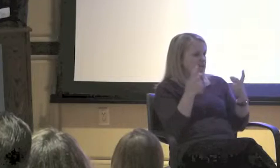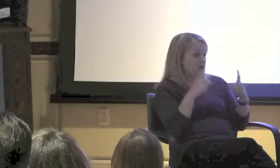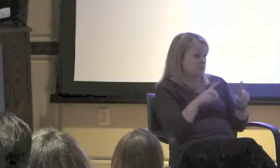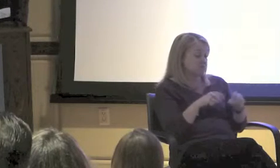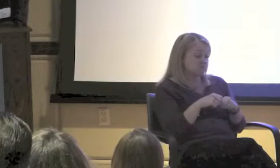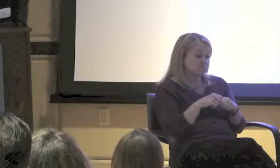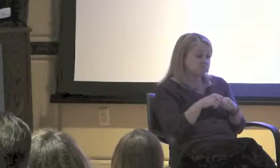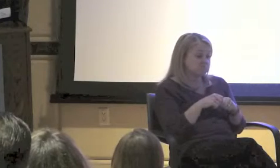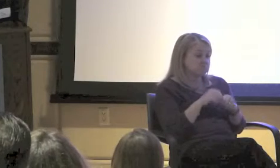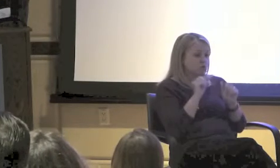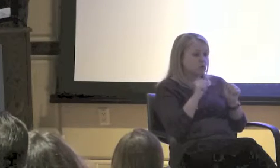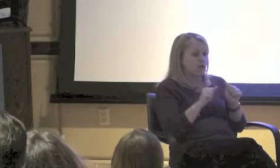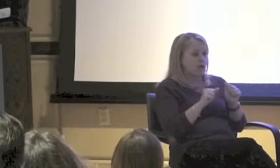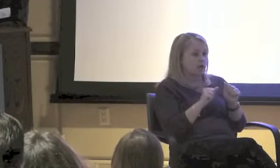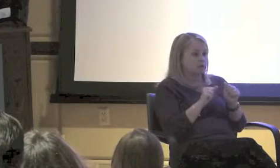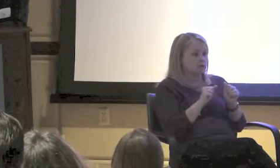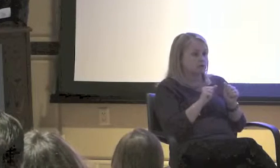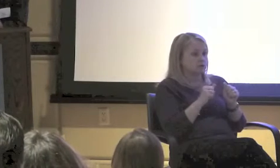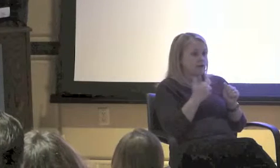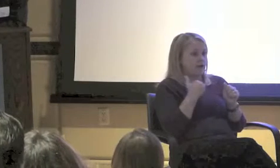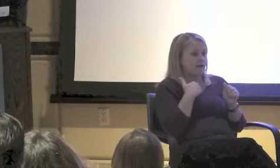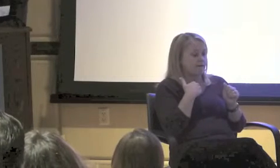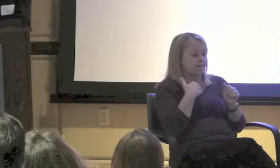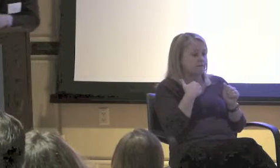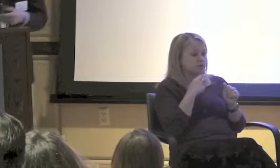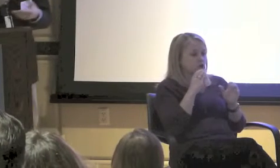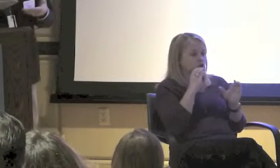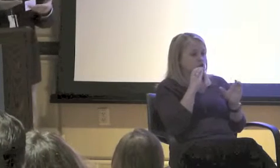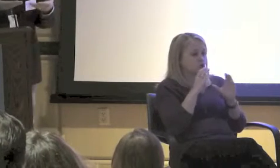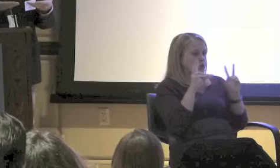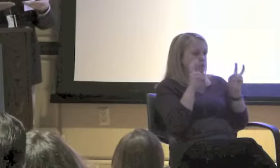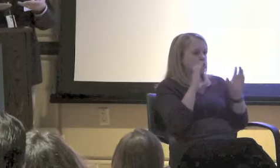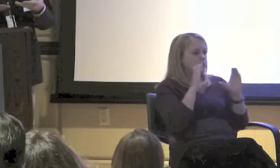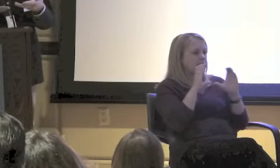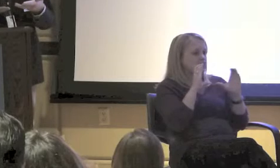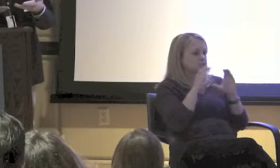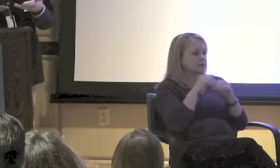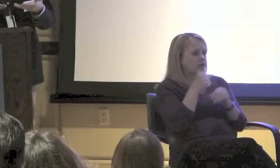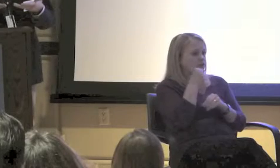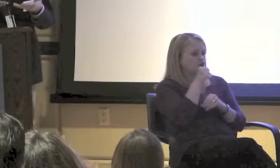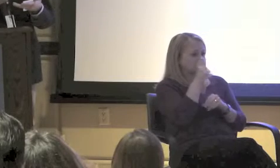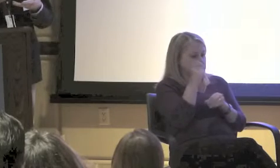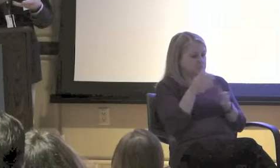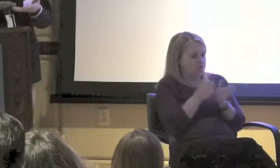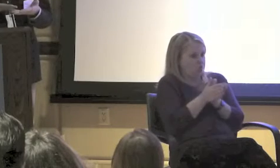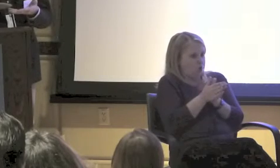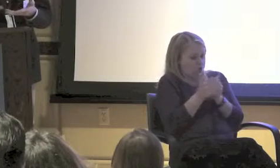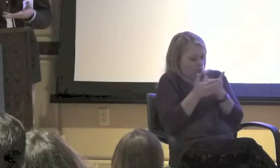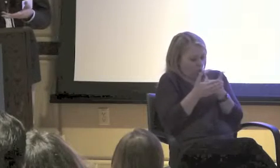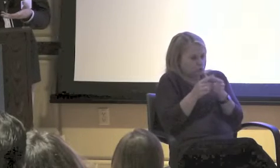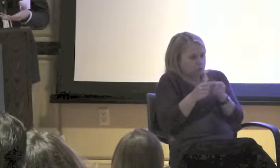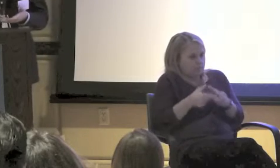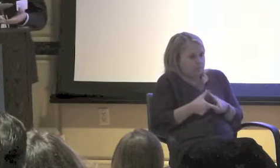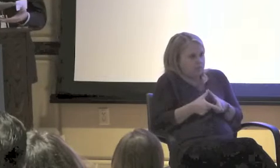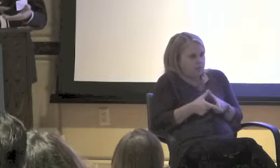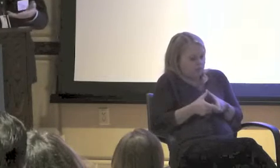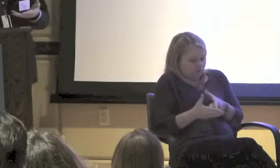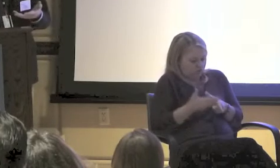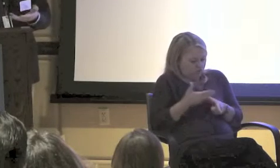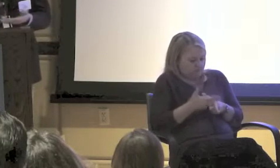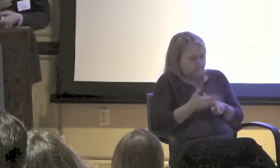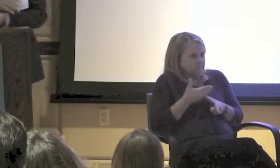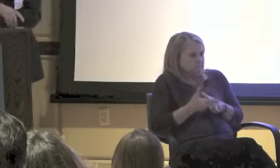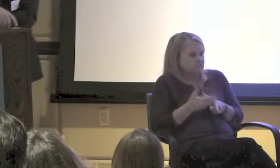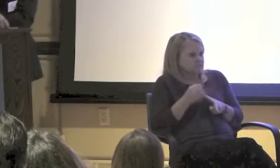patients. You develop a communication in girls because you're very close to the vagina, between the bladder and the vagina as a result